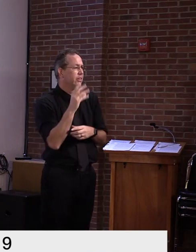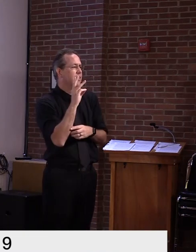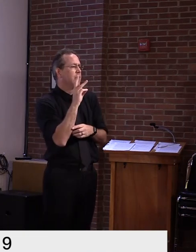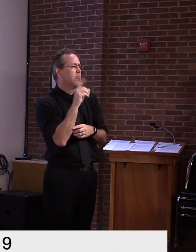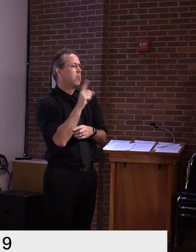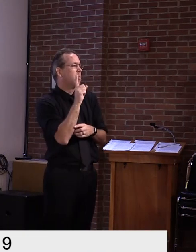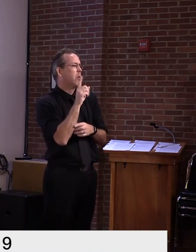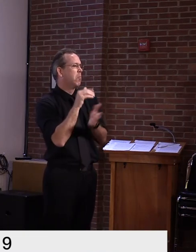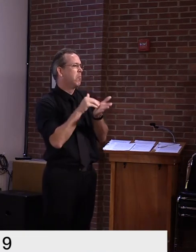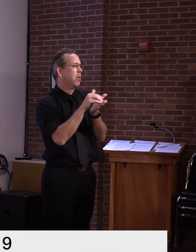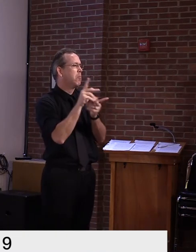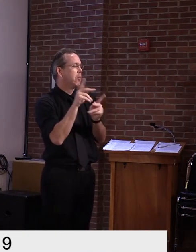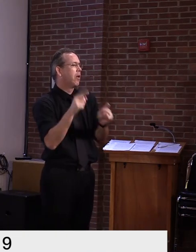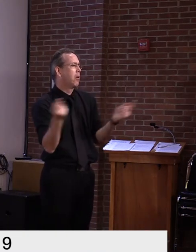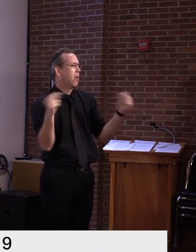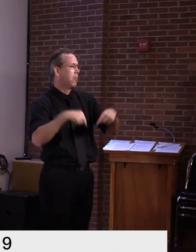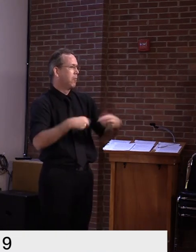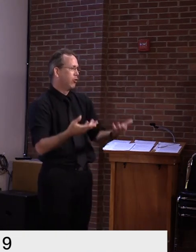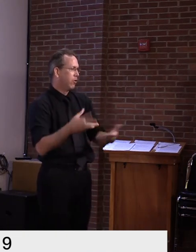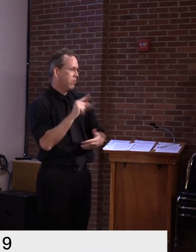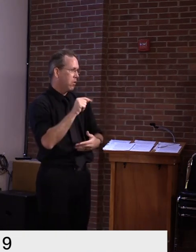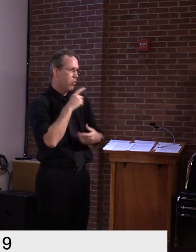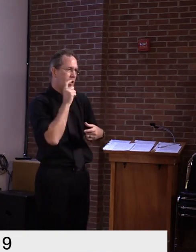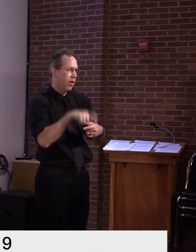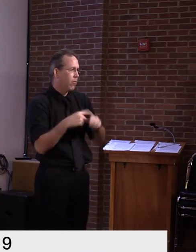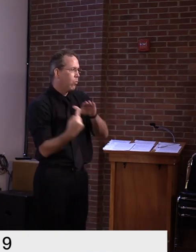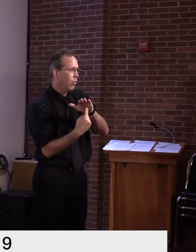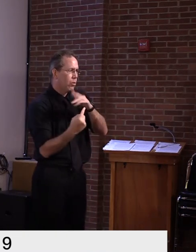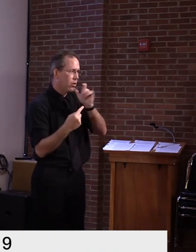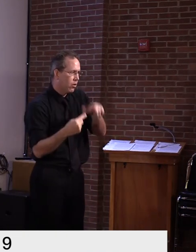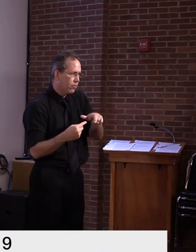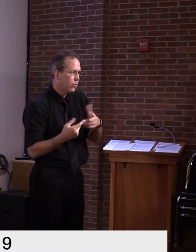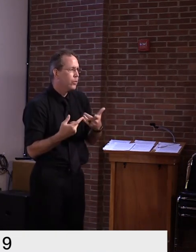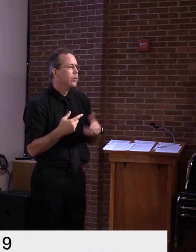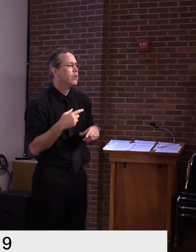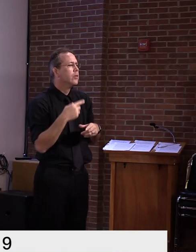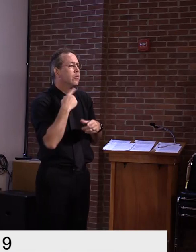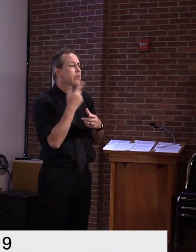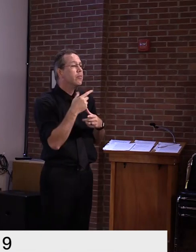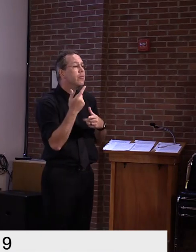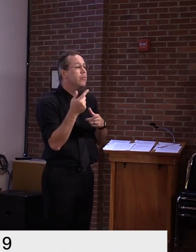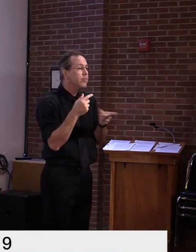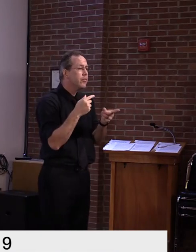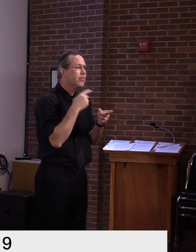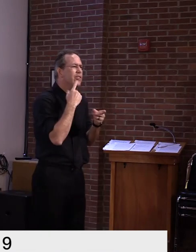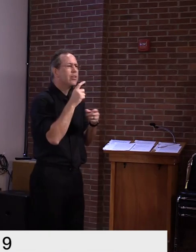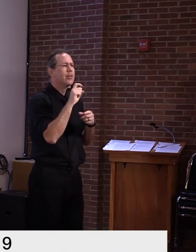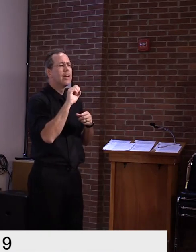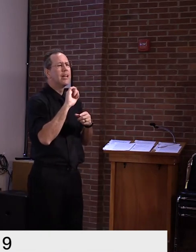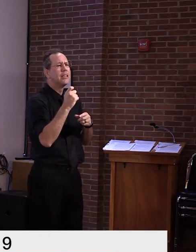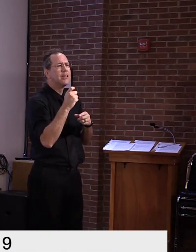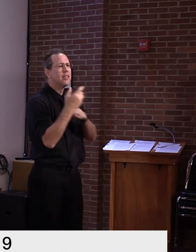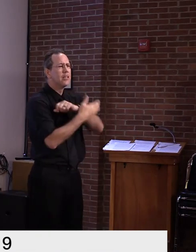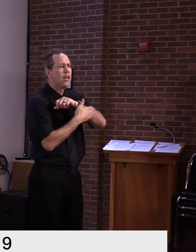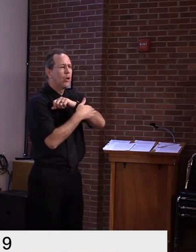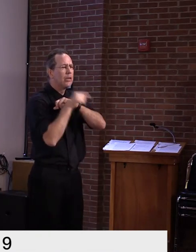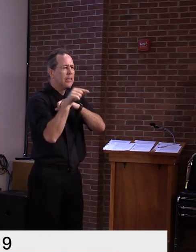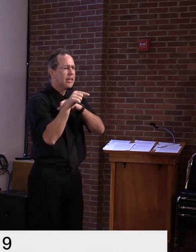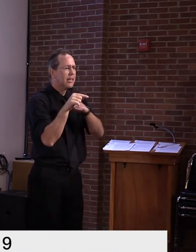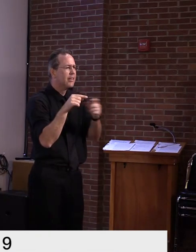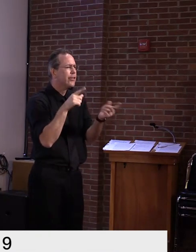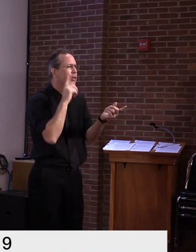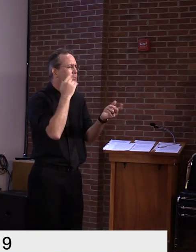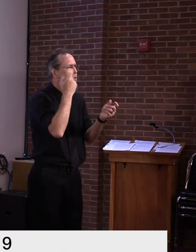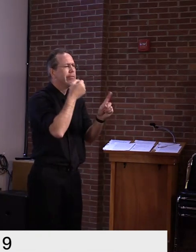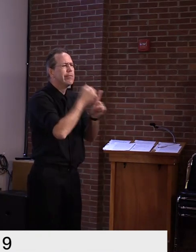County in New York is still red, largely from the outbreak that occurred last week. You also see that Cheshire County in New Hampshire, where